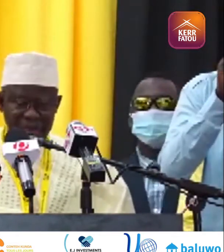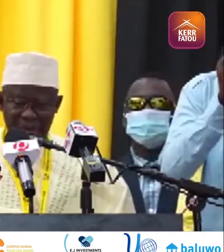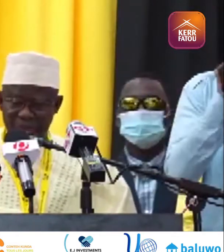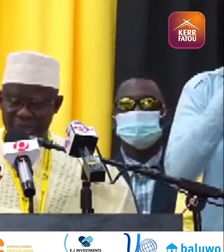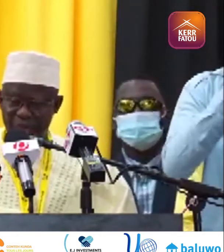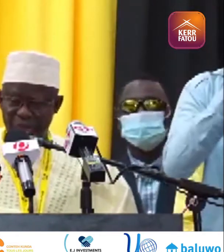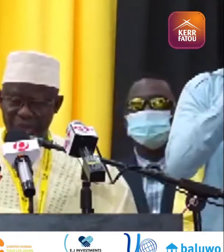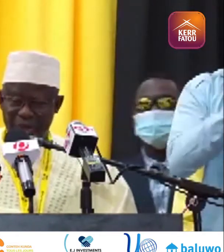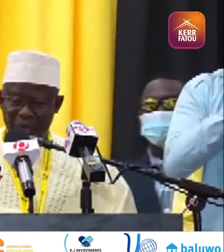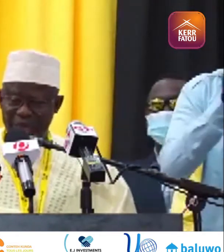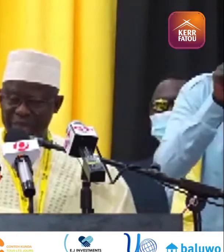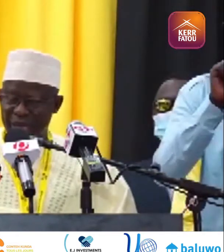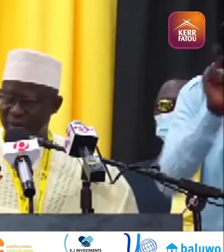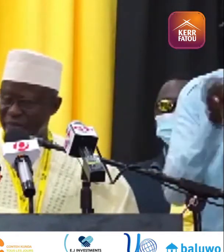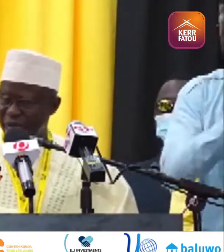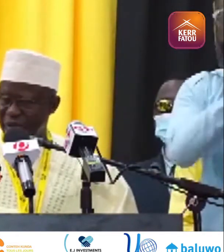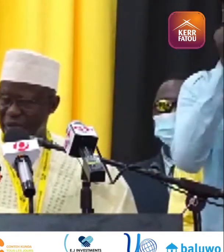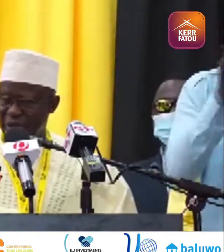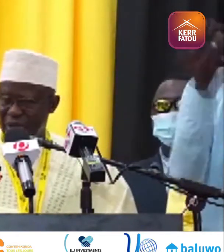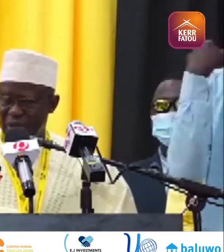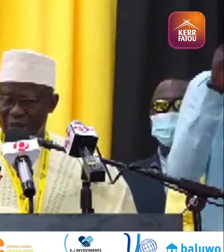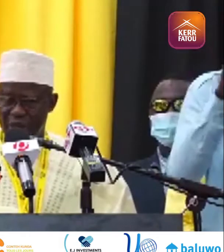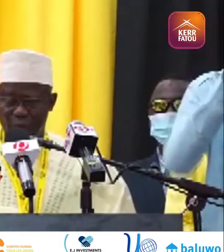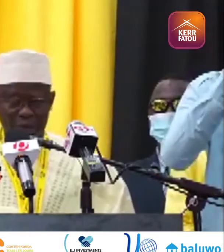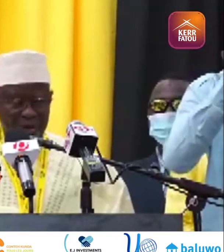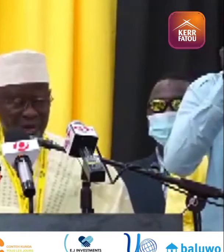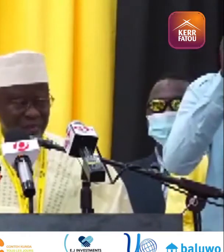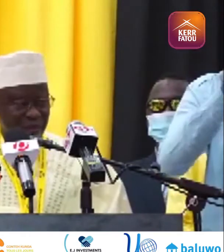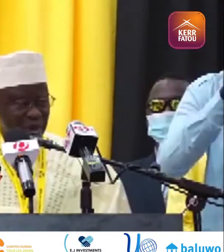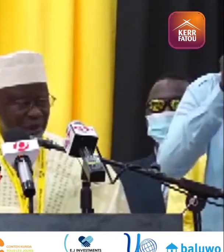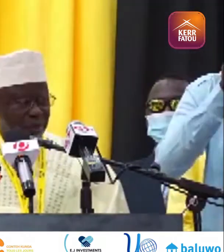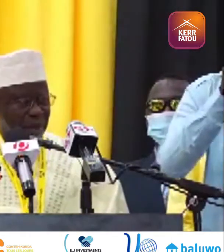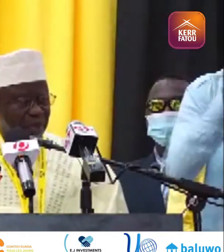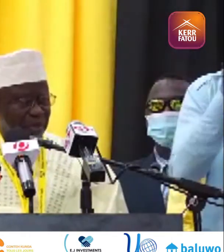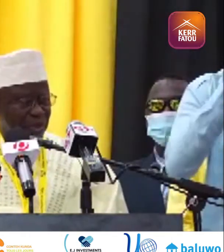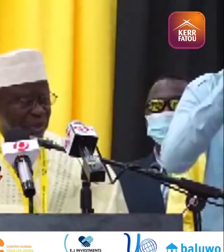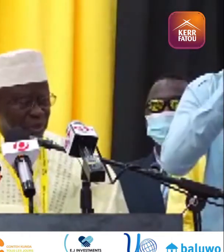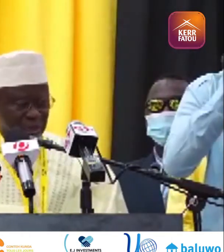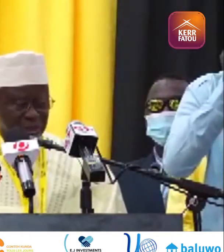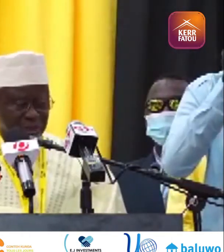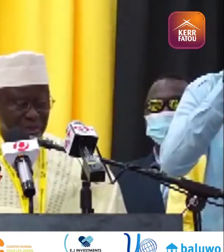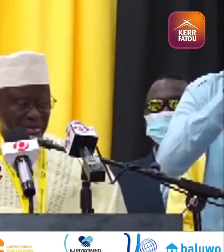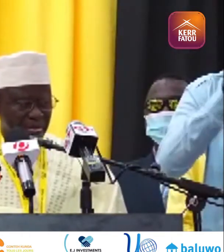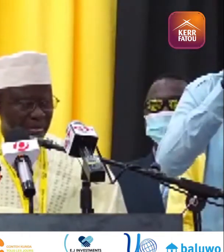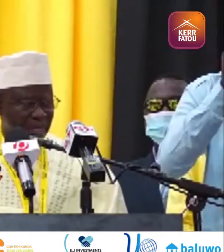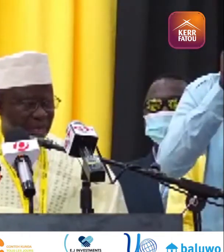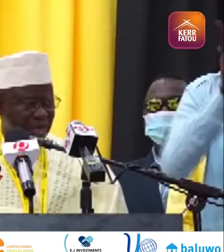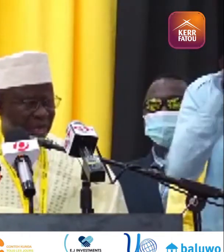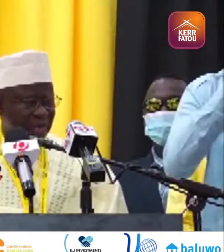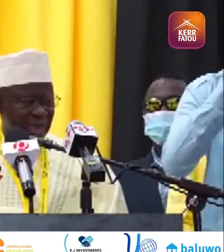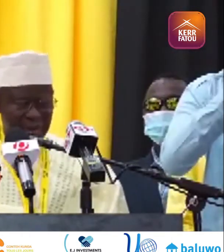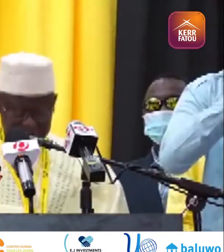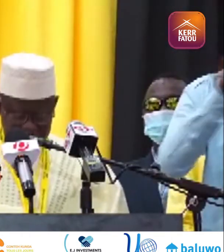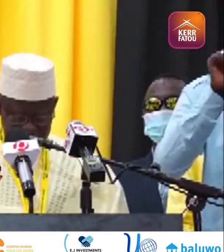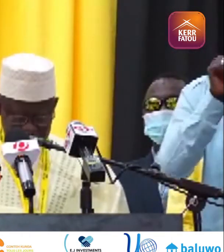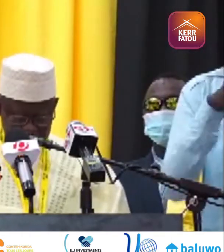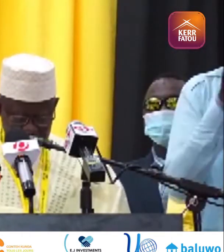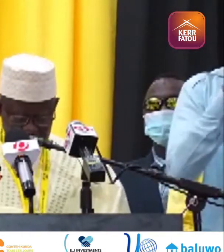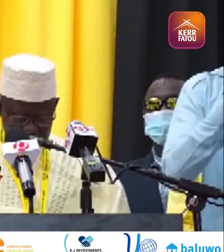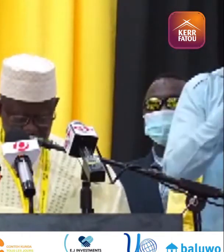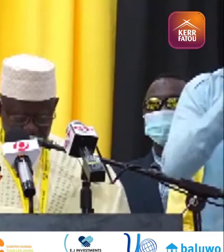the late Lamine Dambundeba, and myself were relieved of our cabinet positions,